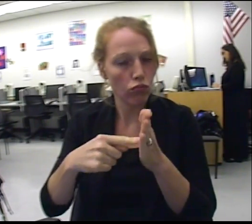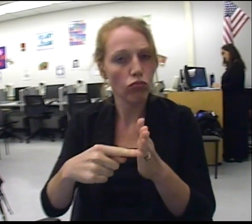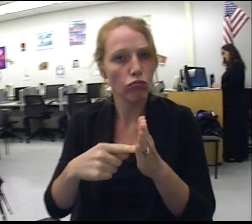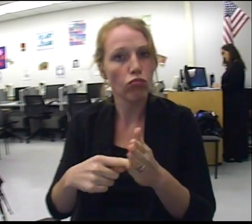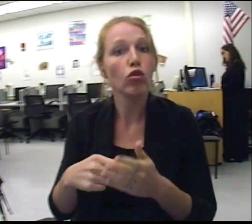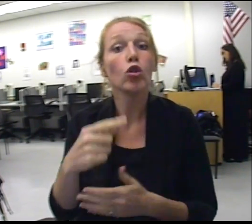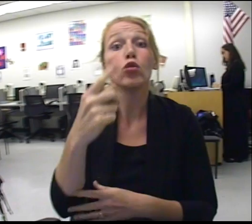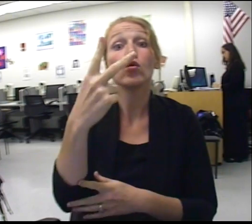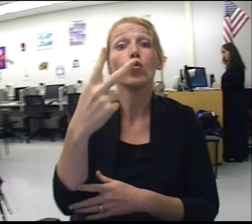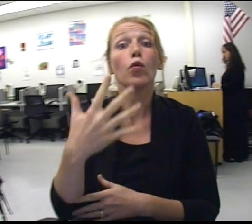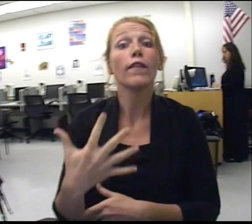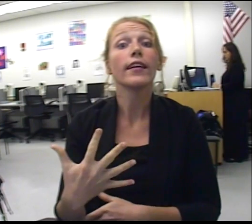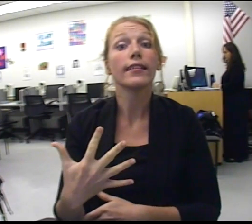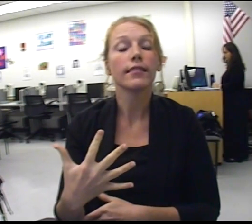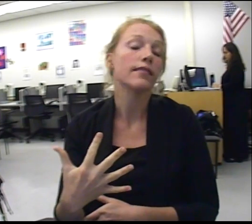2/5 are what we call patriots.